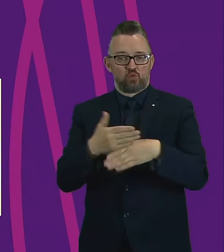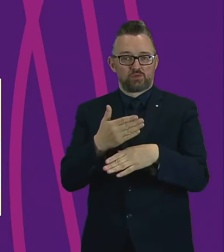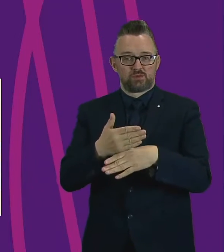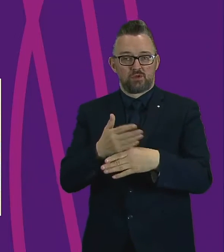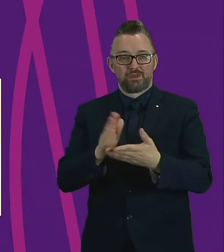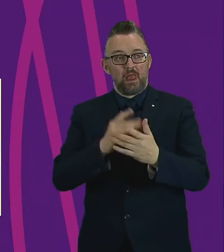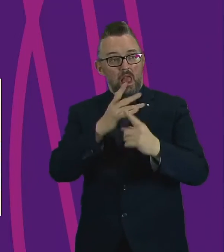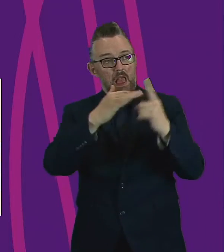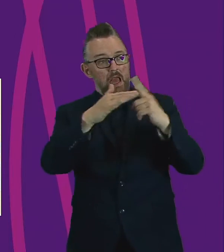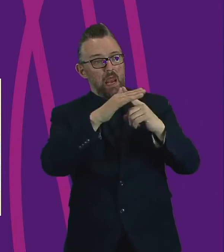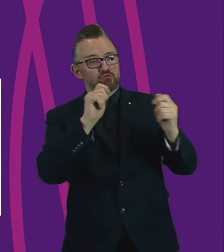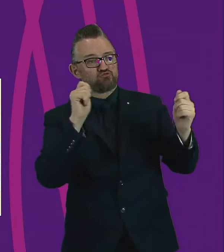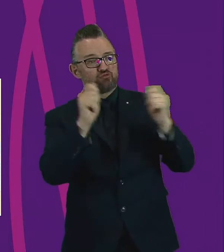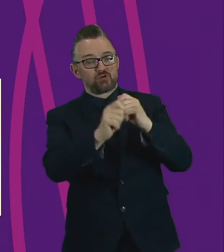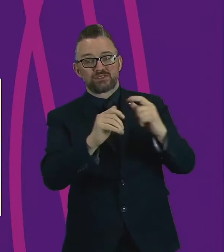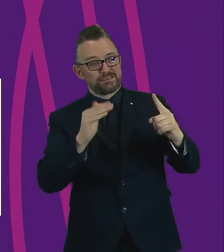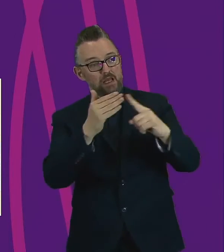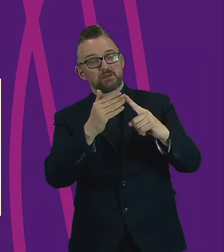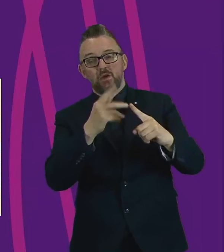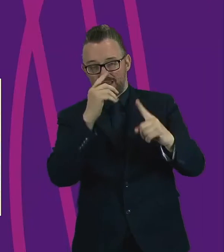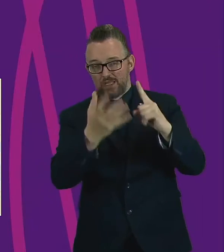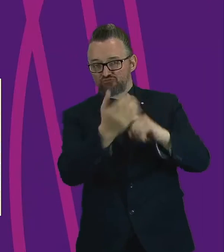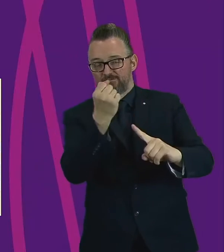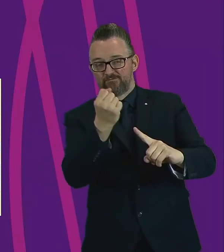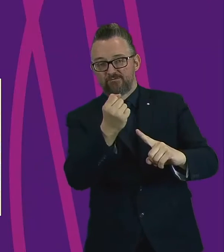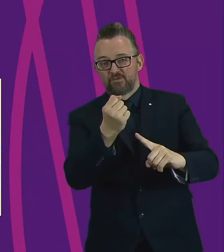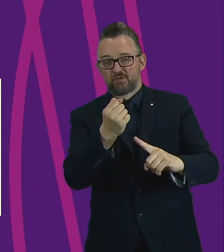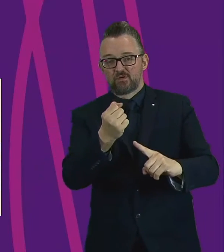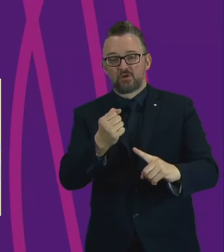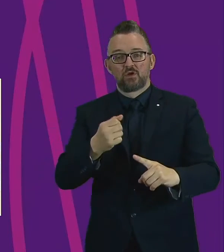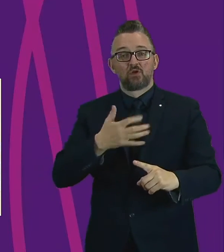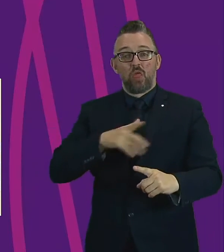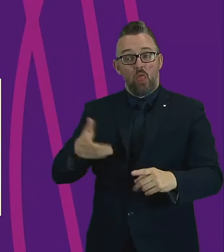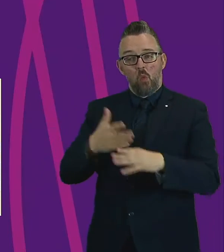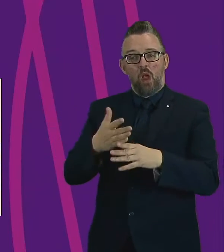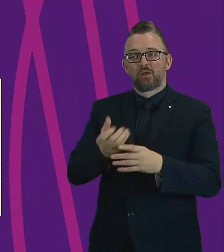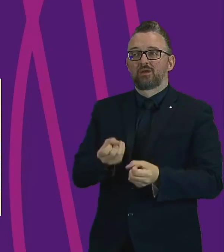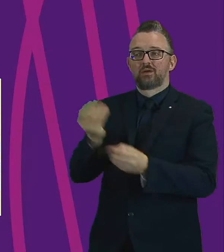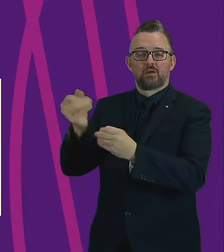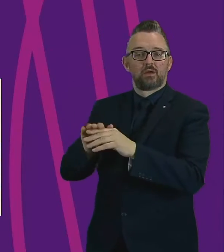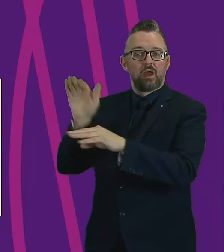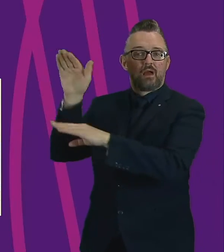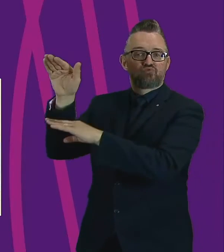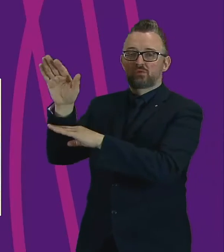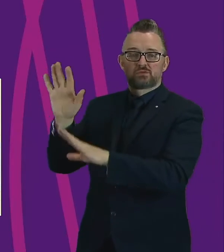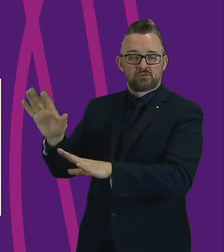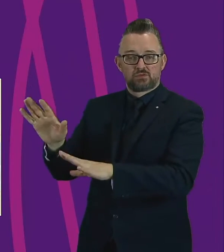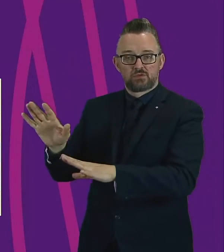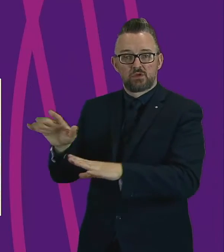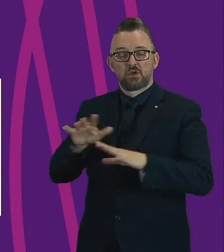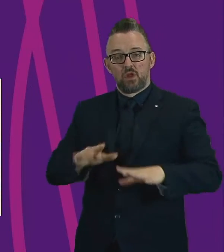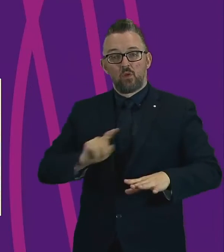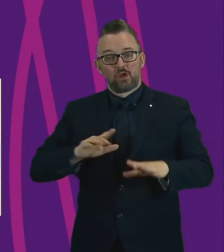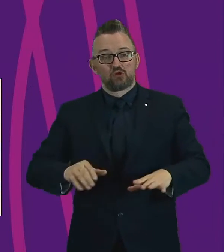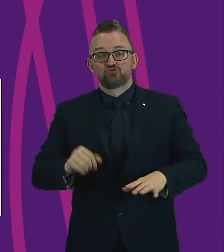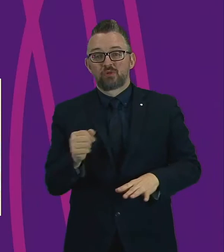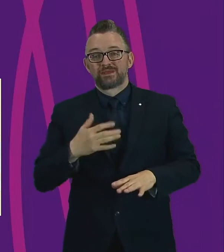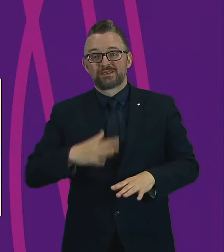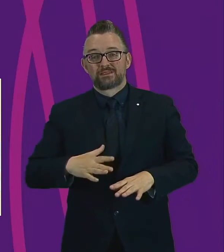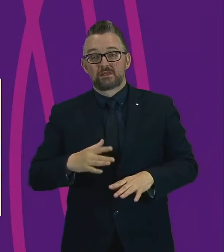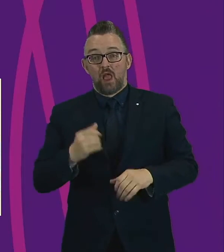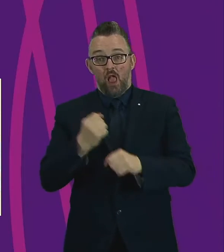change targets instead of too much of that work going abroad. It's why Scotland needs both governments